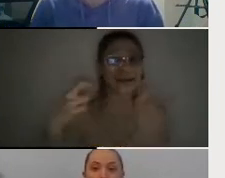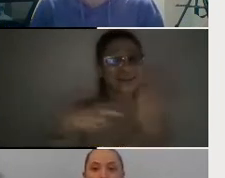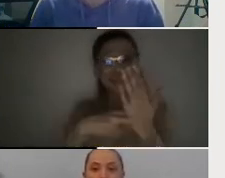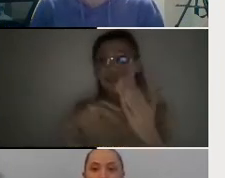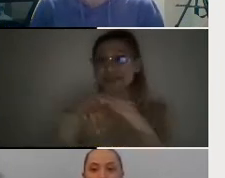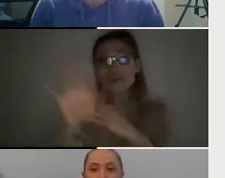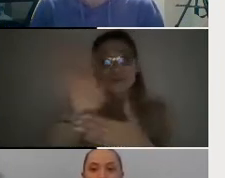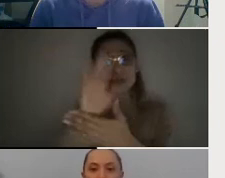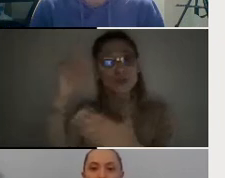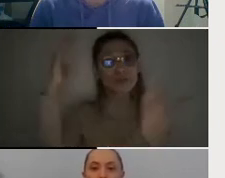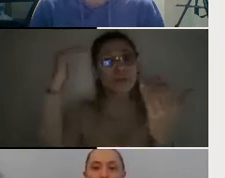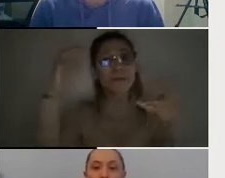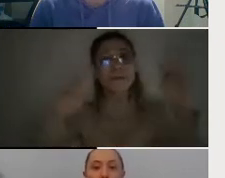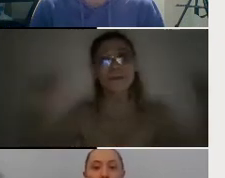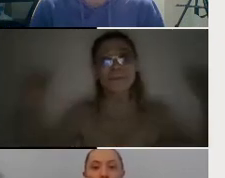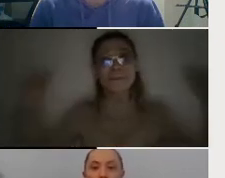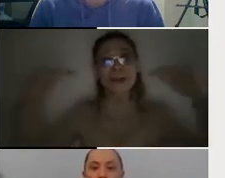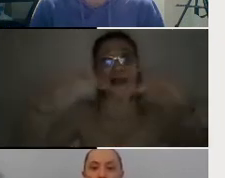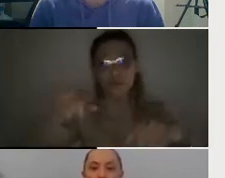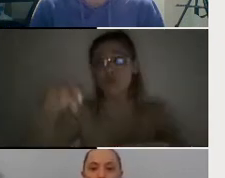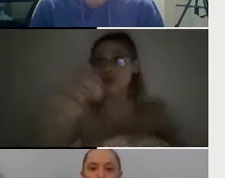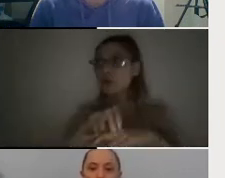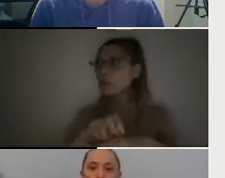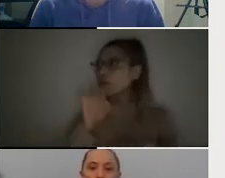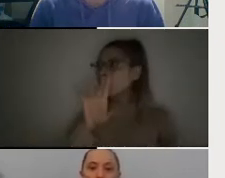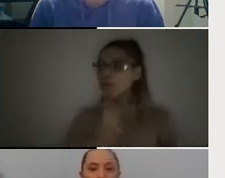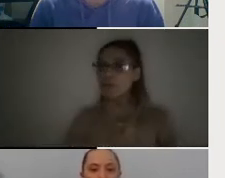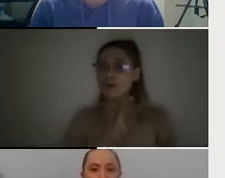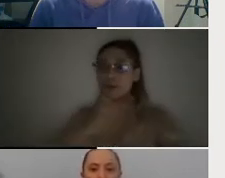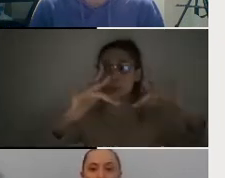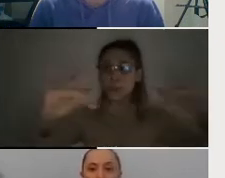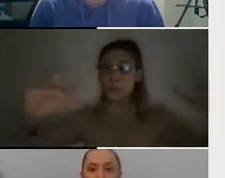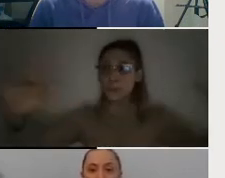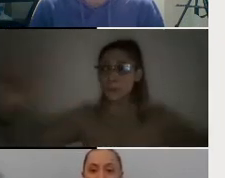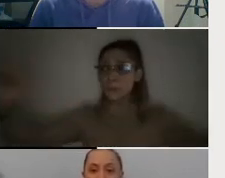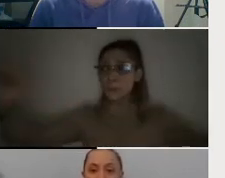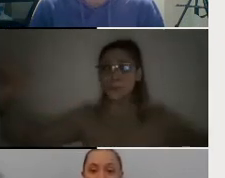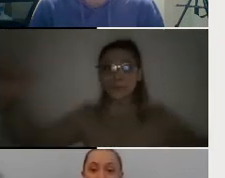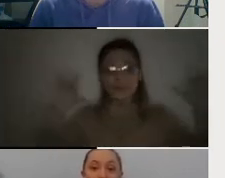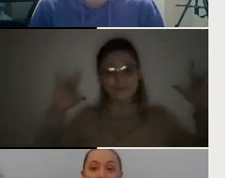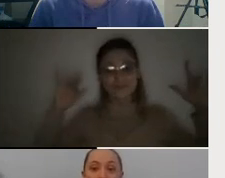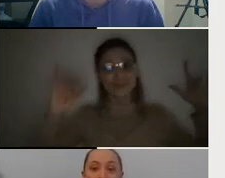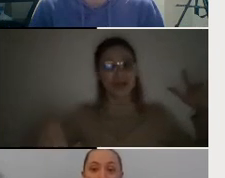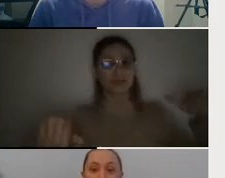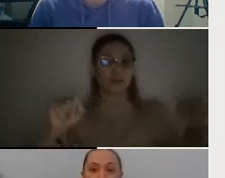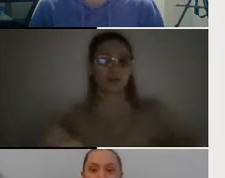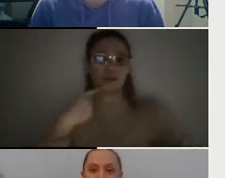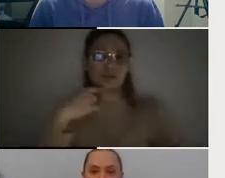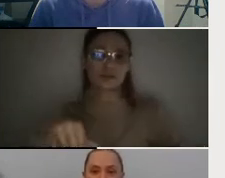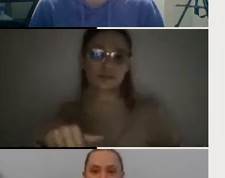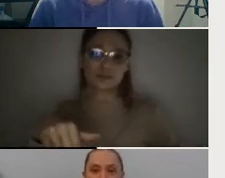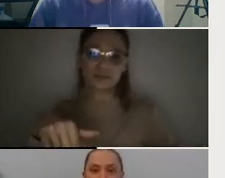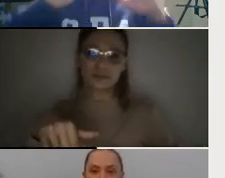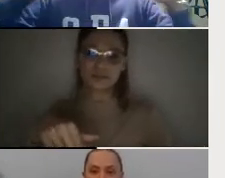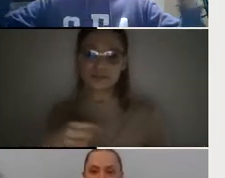Or in a movie, when you buy a ticket and you go and sit and you're the only